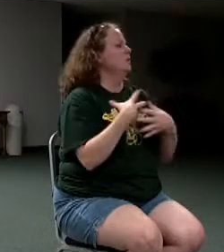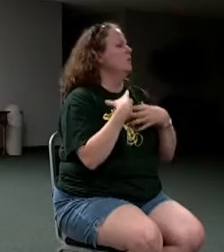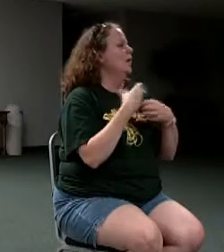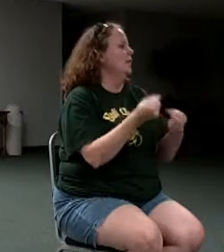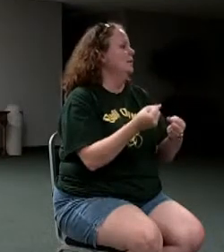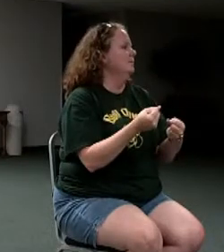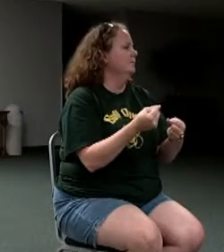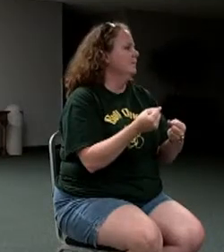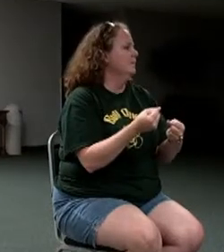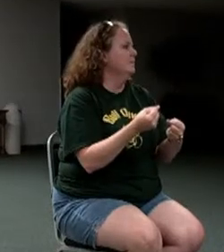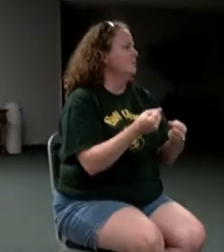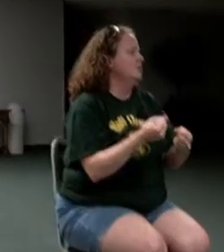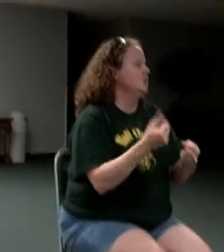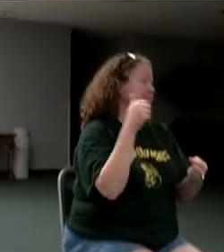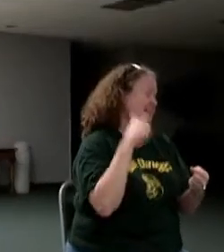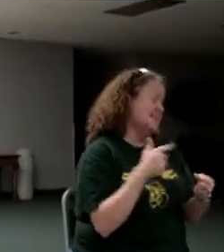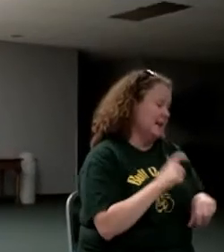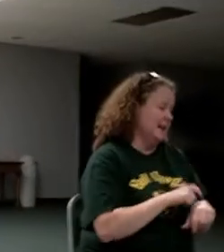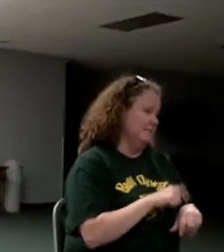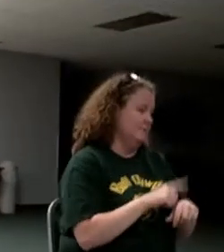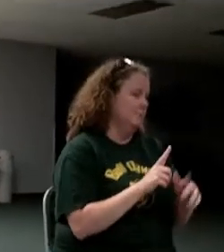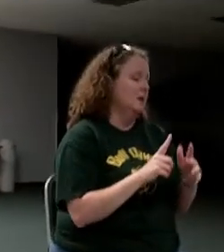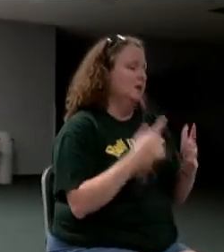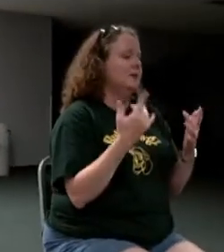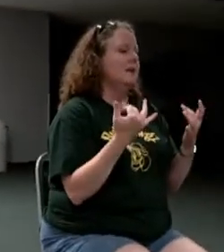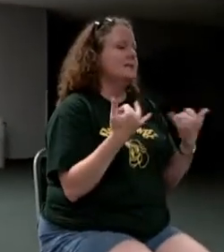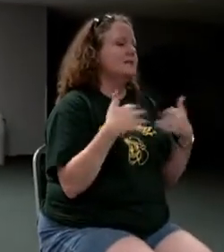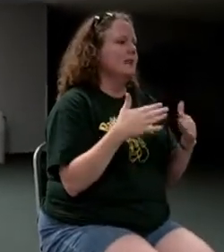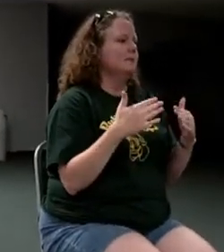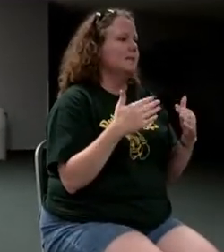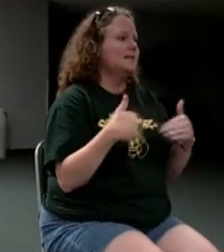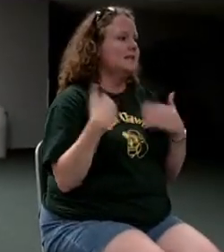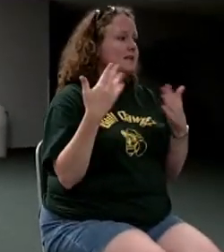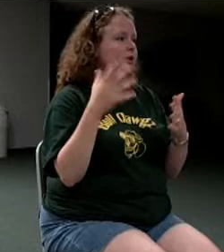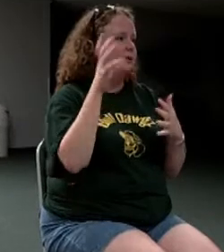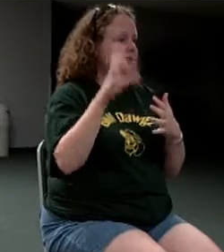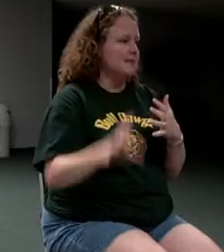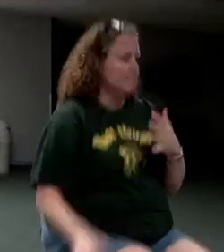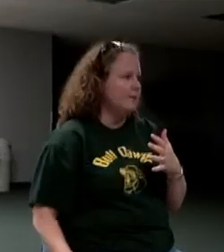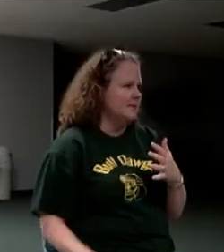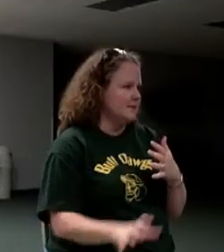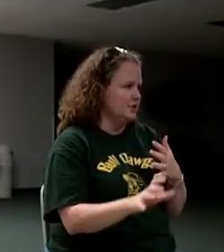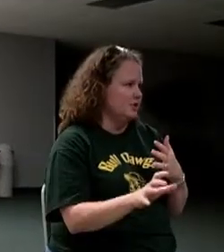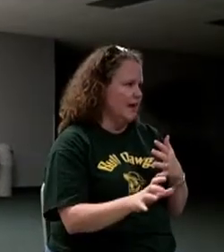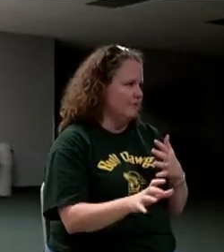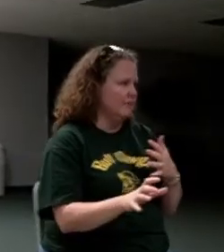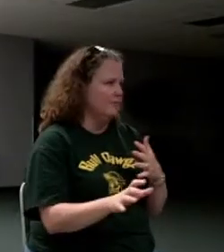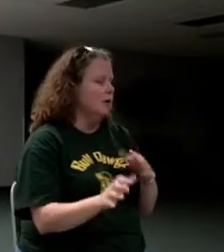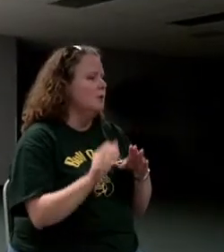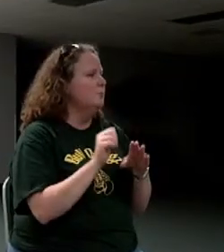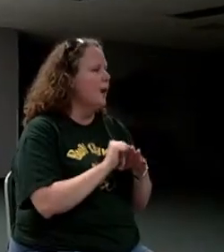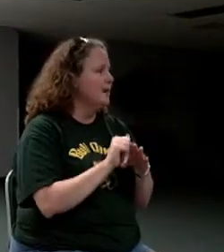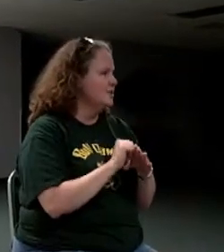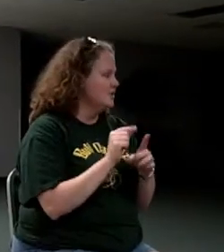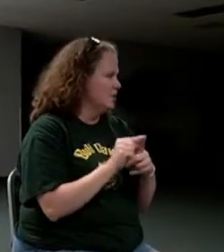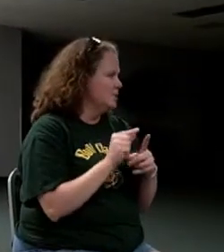So just this time, let's continue with the same list that you have. Practice those